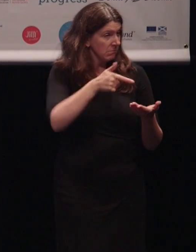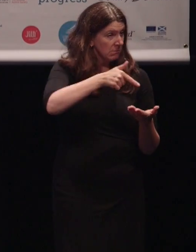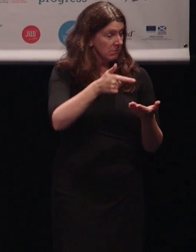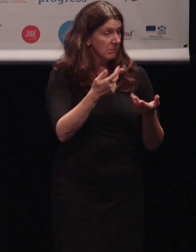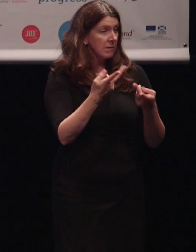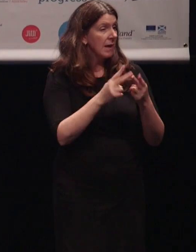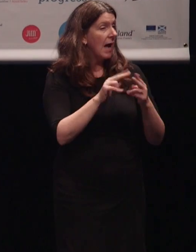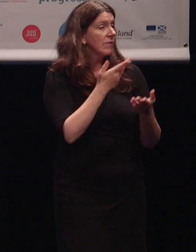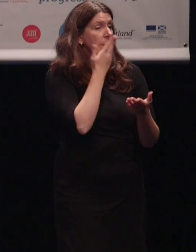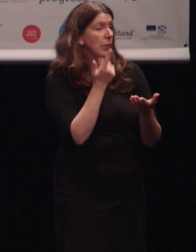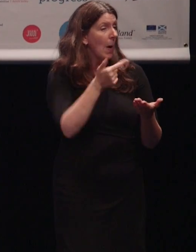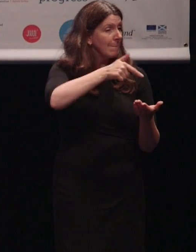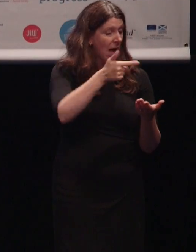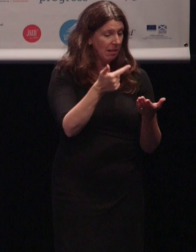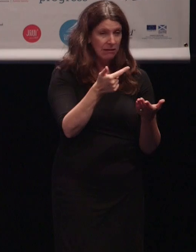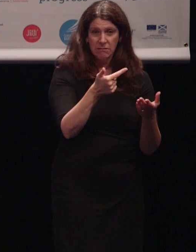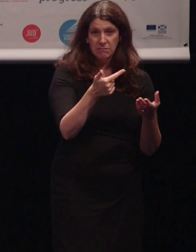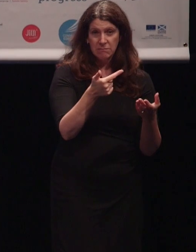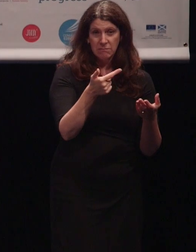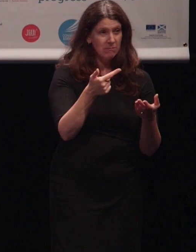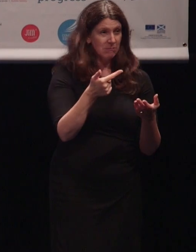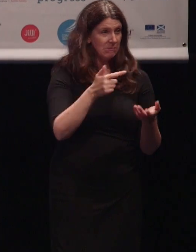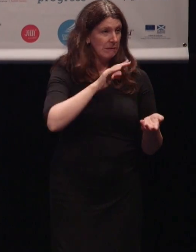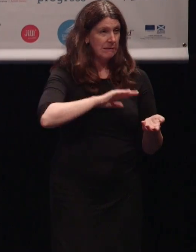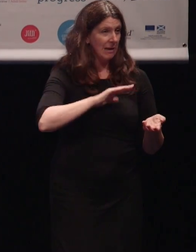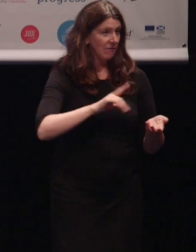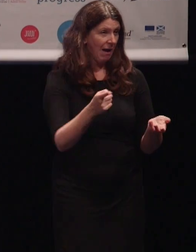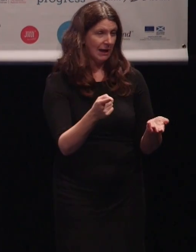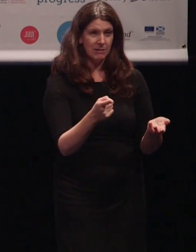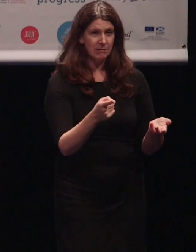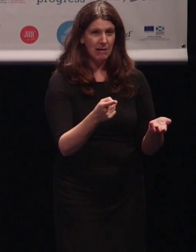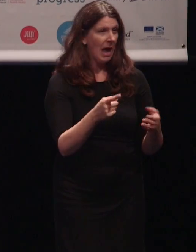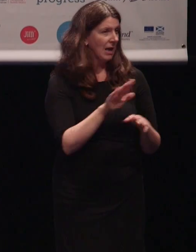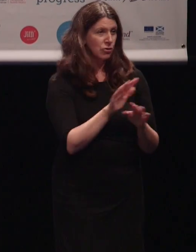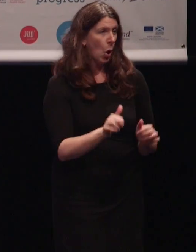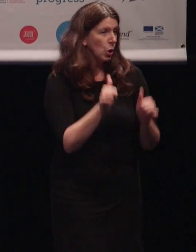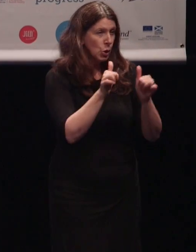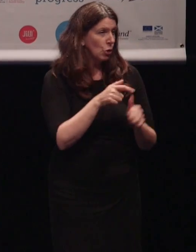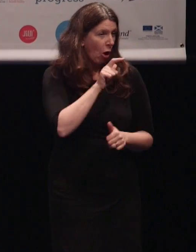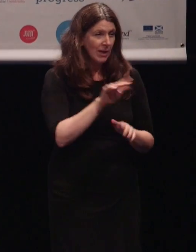in their coffee, for the coffee, it's not just good with coffee, and it's not a good meeting.